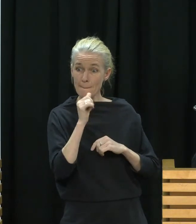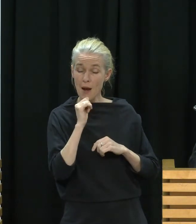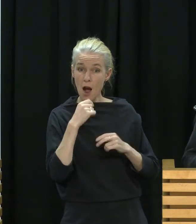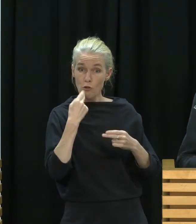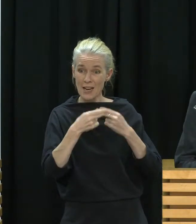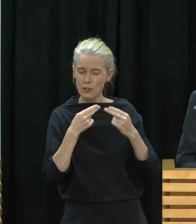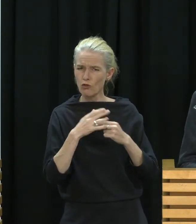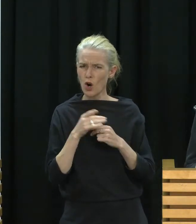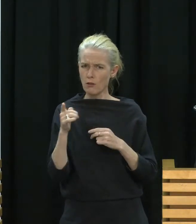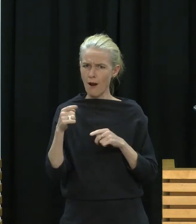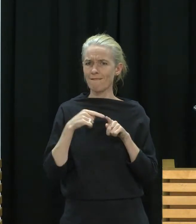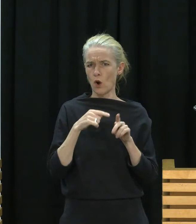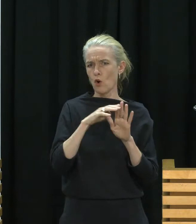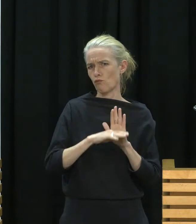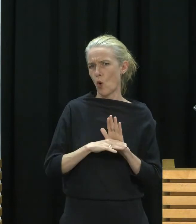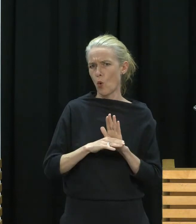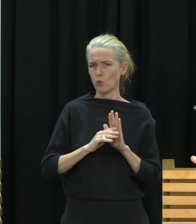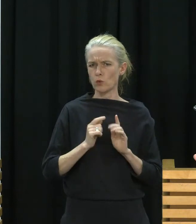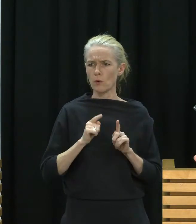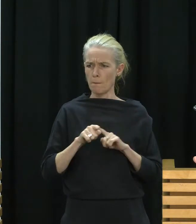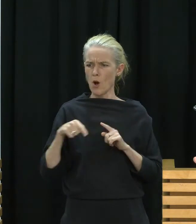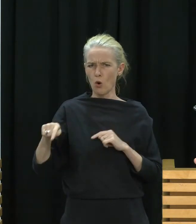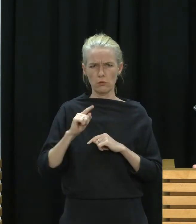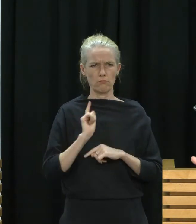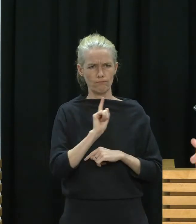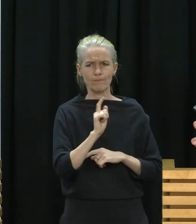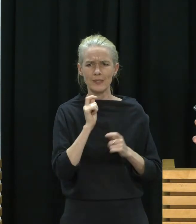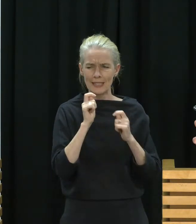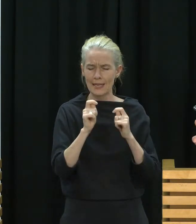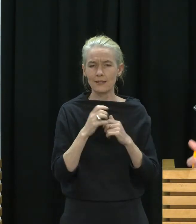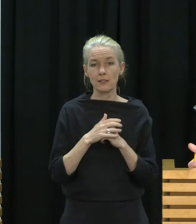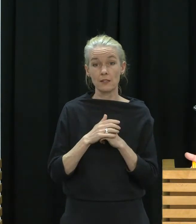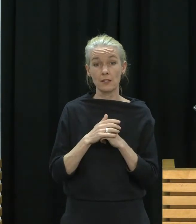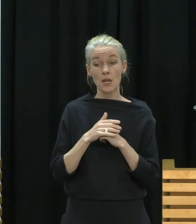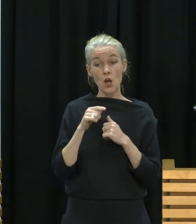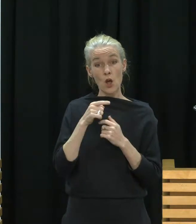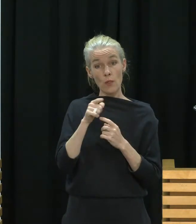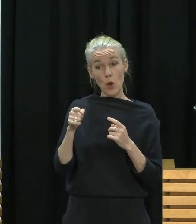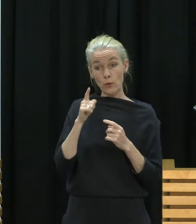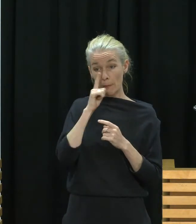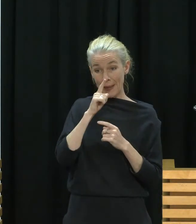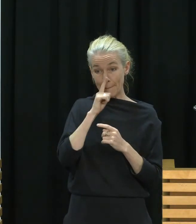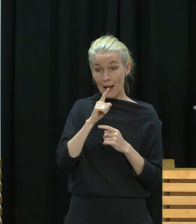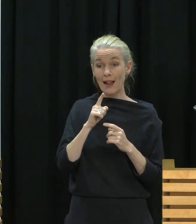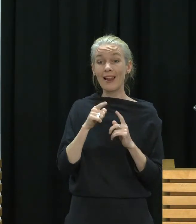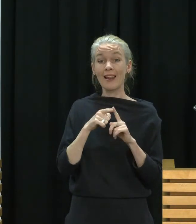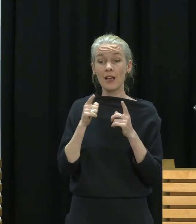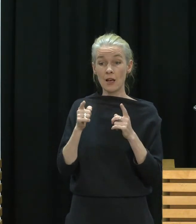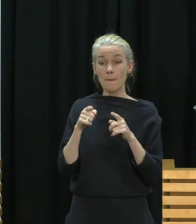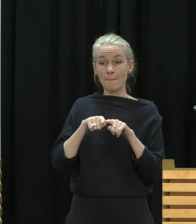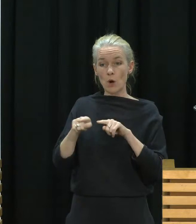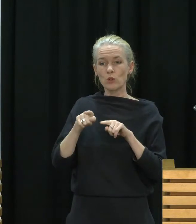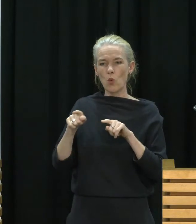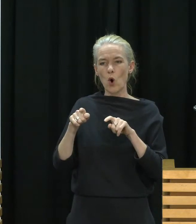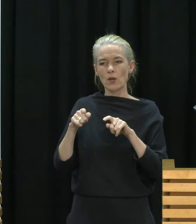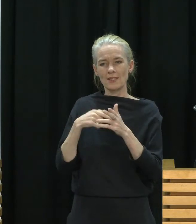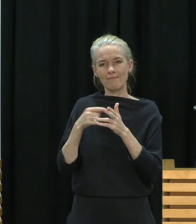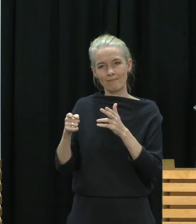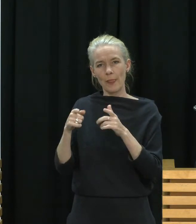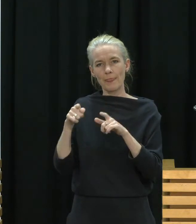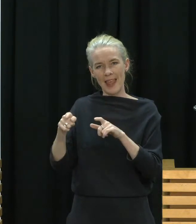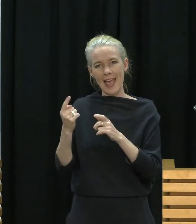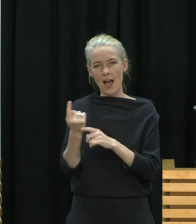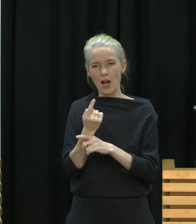to an earlier question, if we do get a case now amongst one of these people, it's helpful that they will have been isolating for a period, so